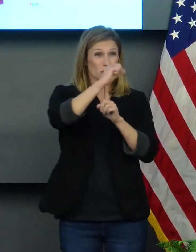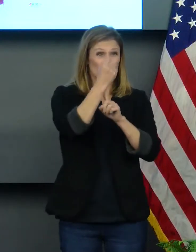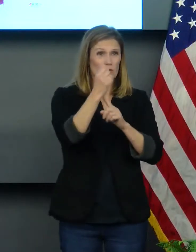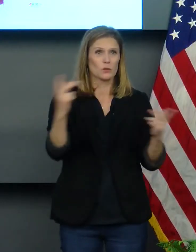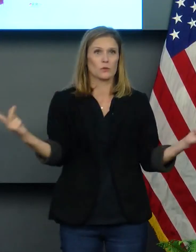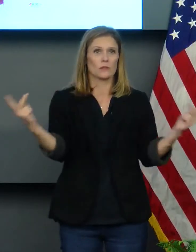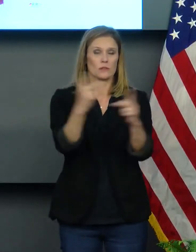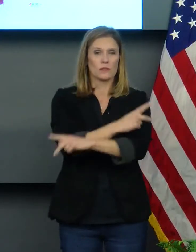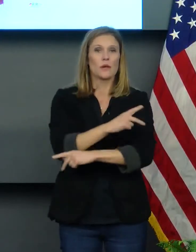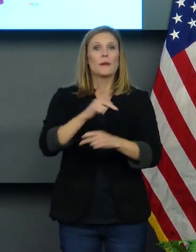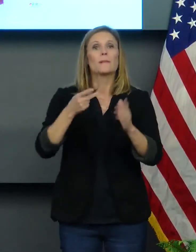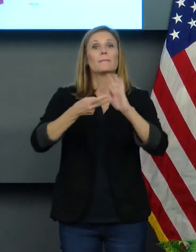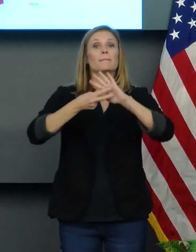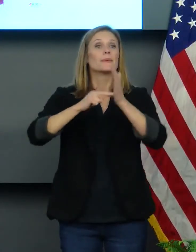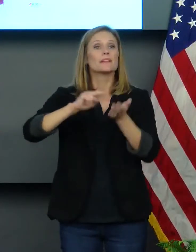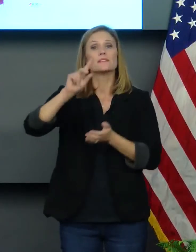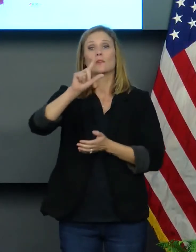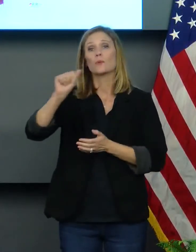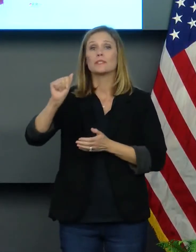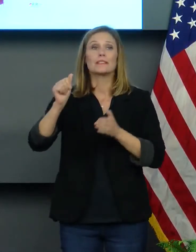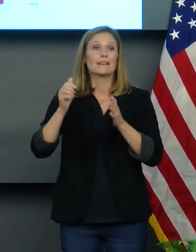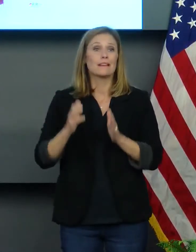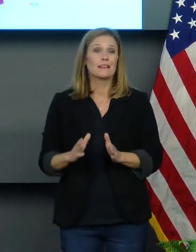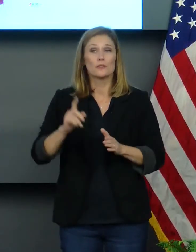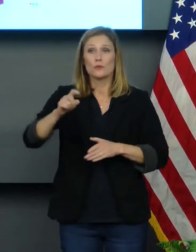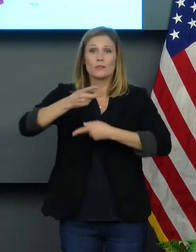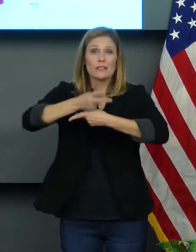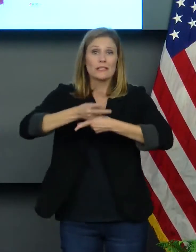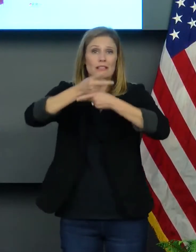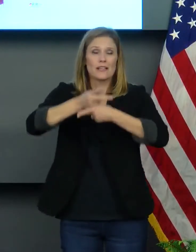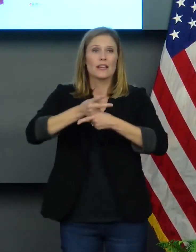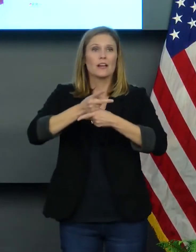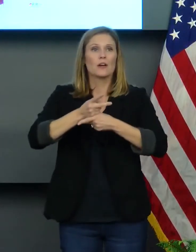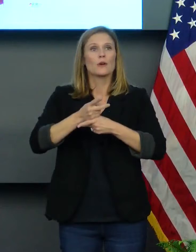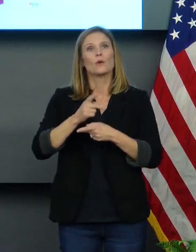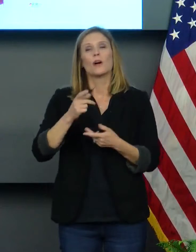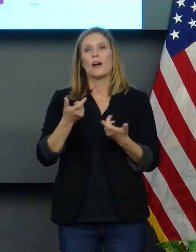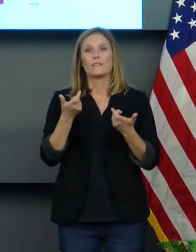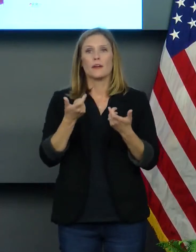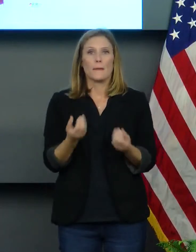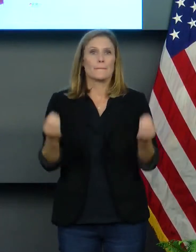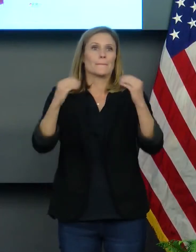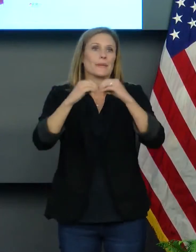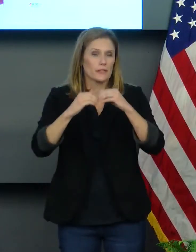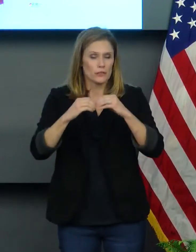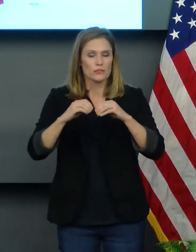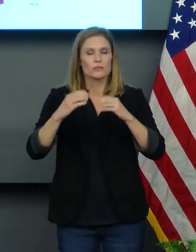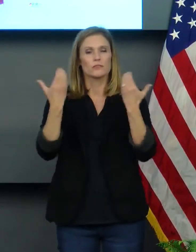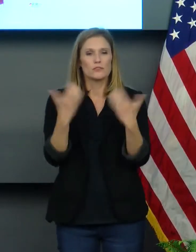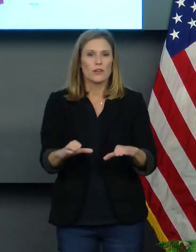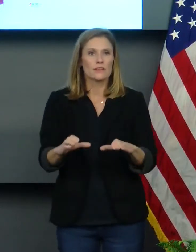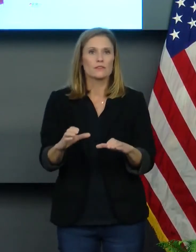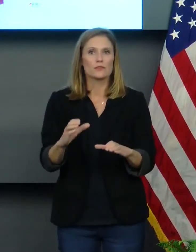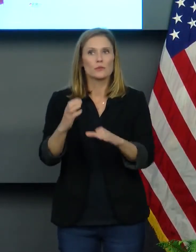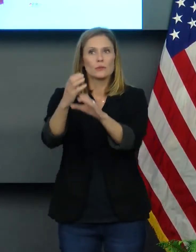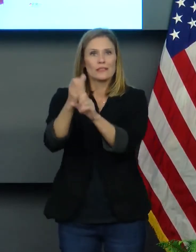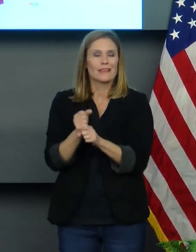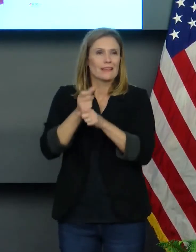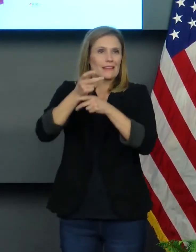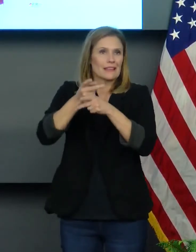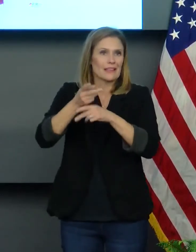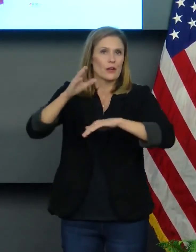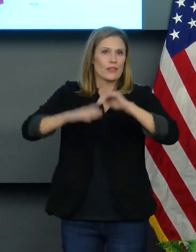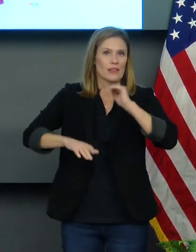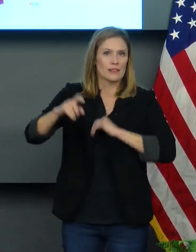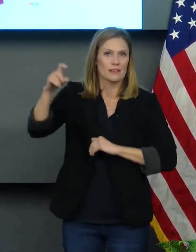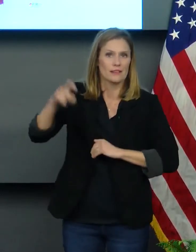that Louisianans who need care for any reason will have a greater chance of not being able to receive that care when they need it.